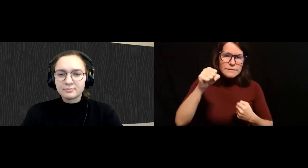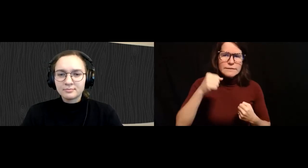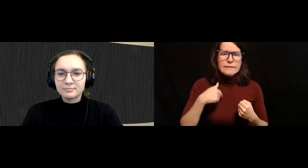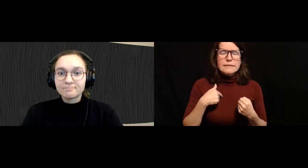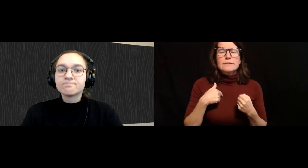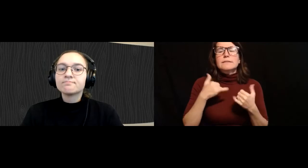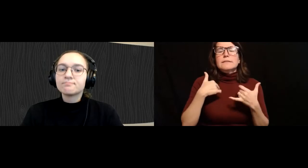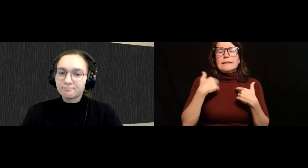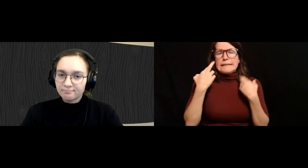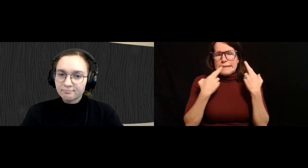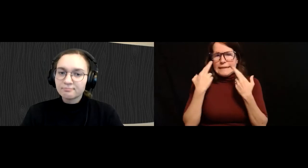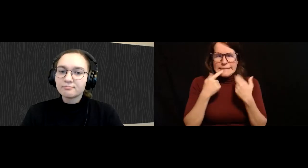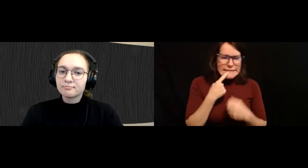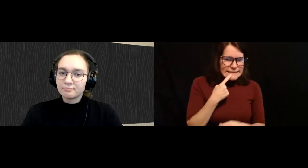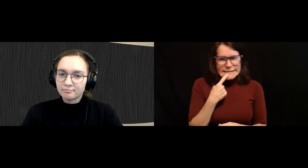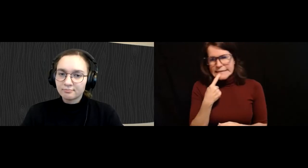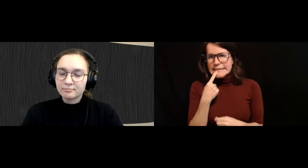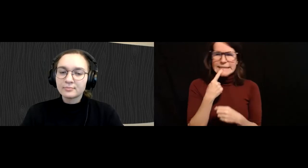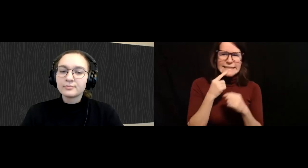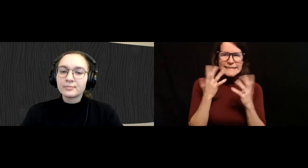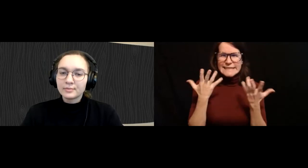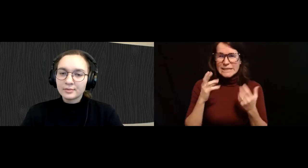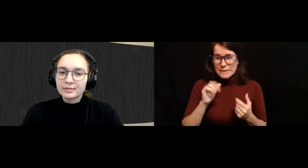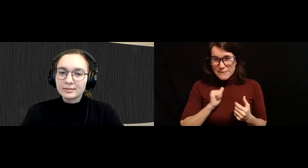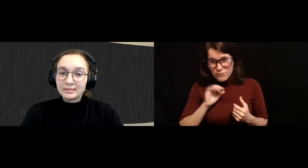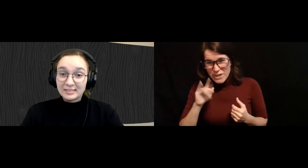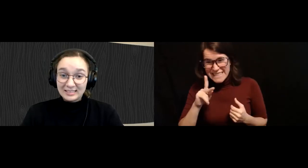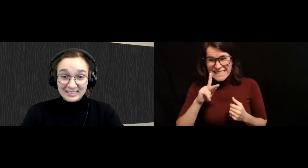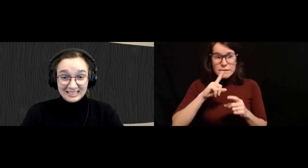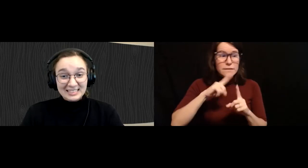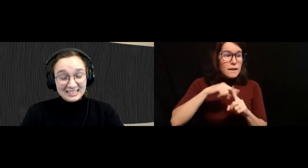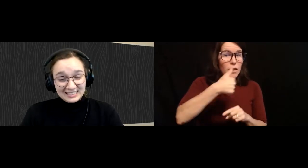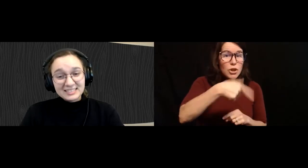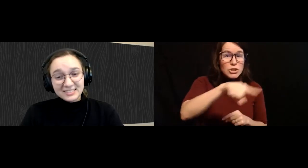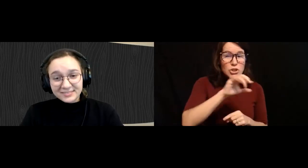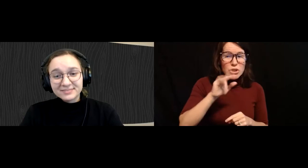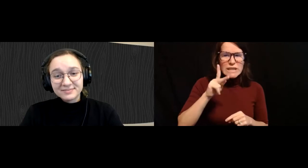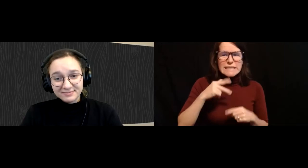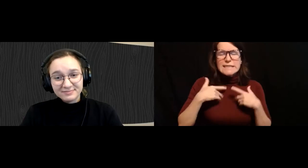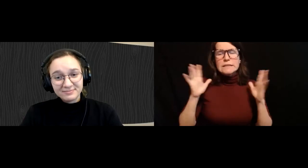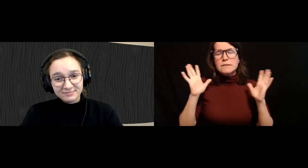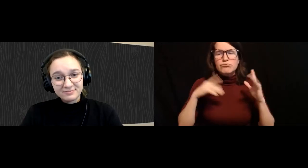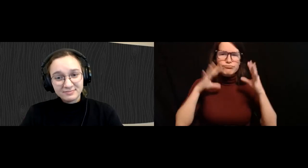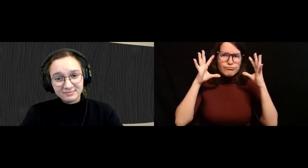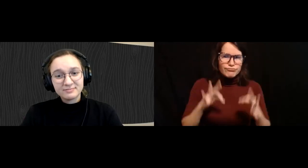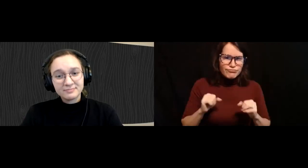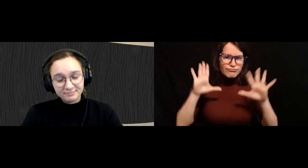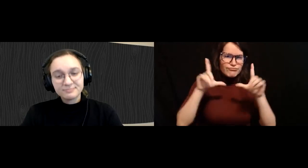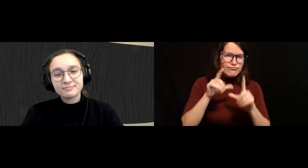Three years. I was in a car accident and realized, oh, yikes. I think I might be a risk to other people and